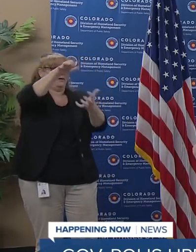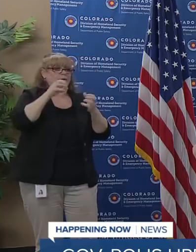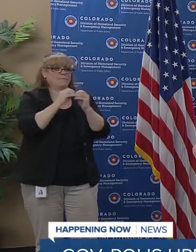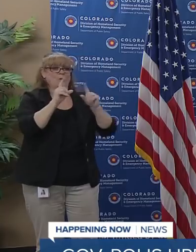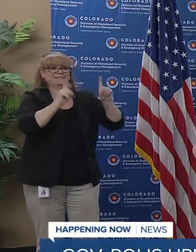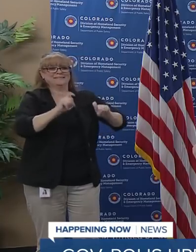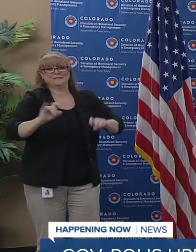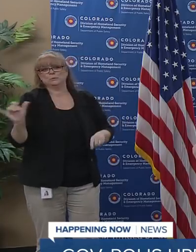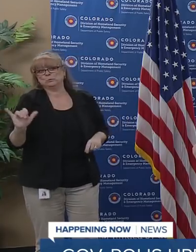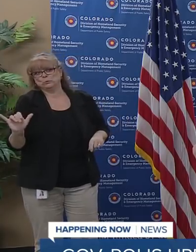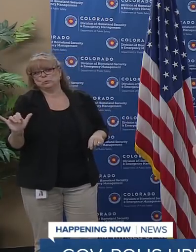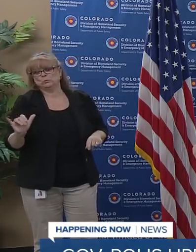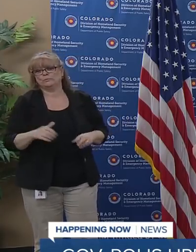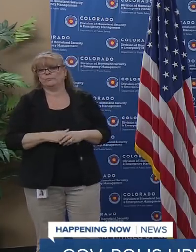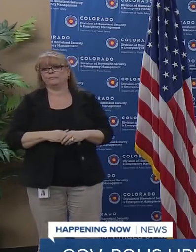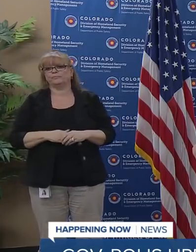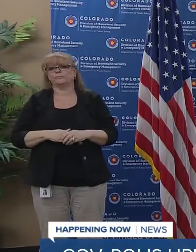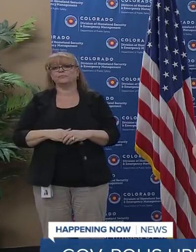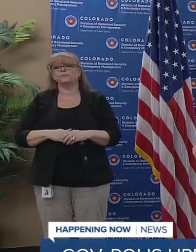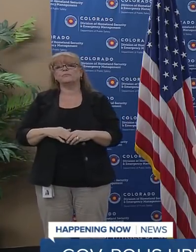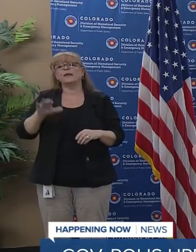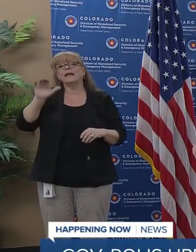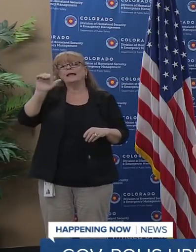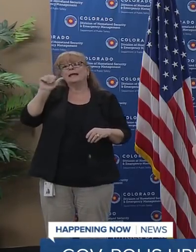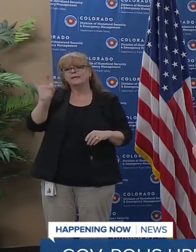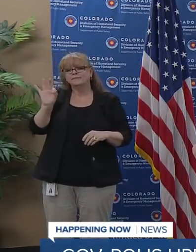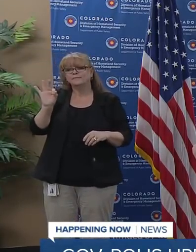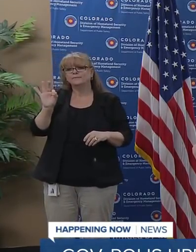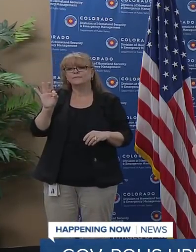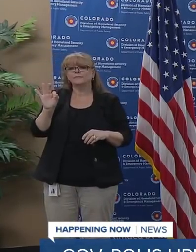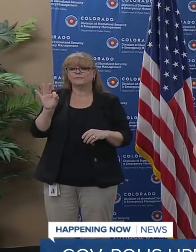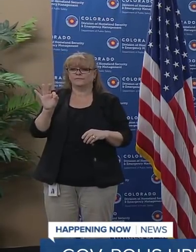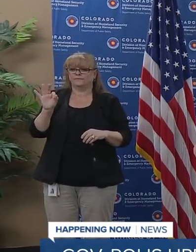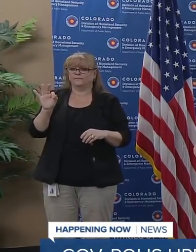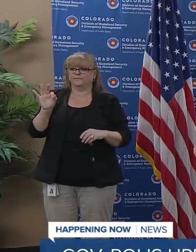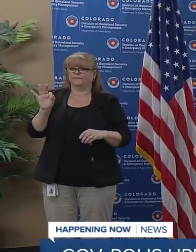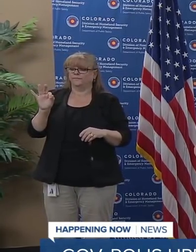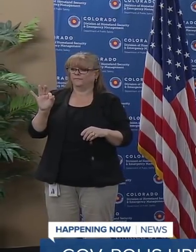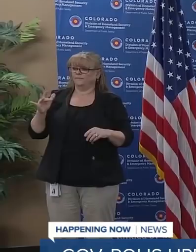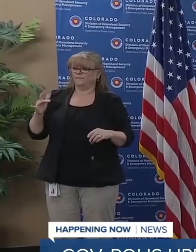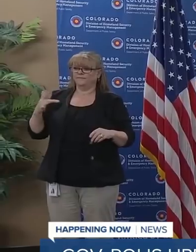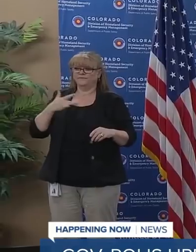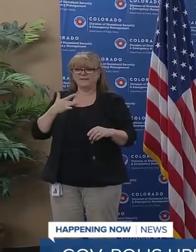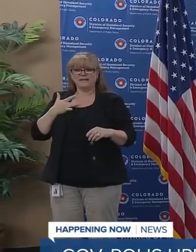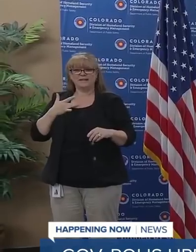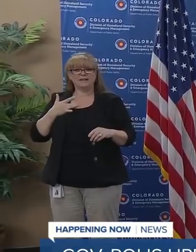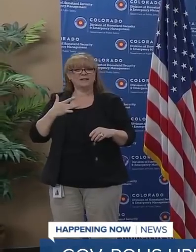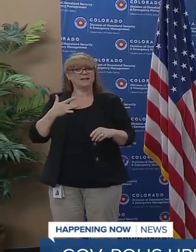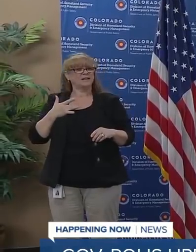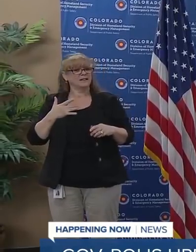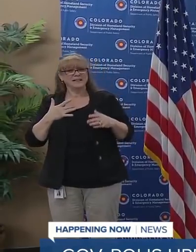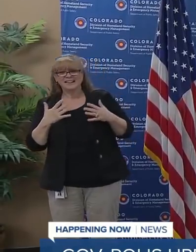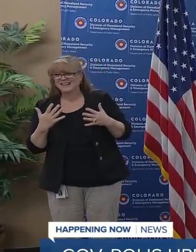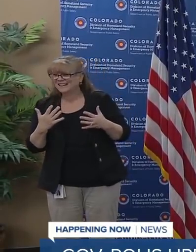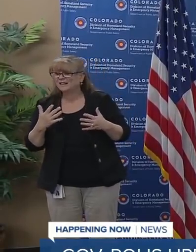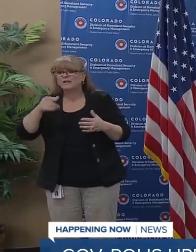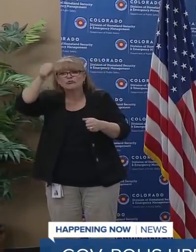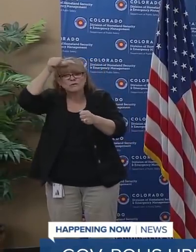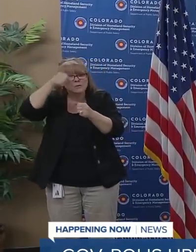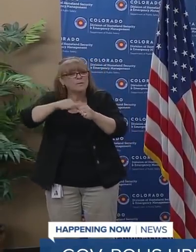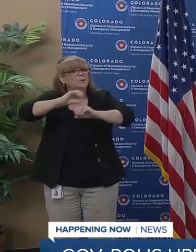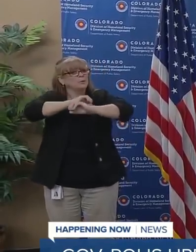are having mild to medium symptoms of COVID-19. That means if you think you have it, the last thing you should do is rush out to try to